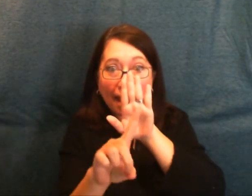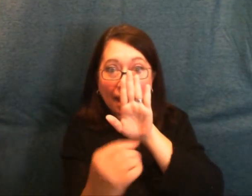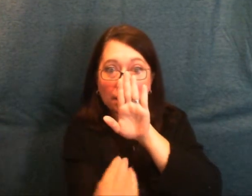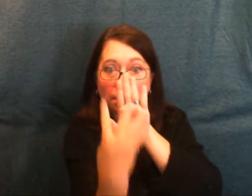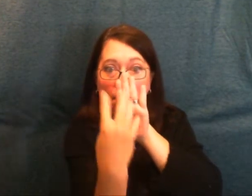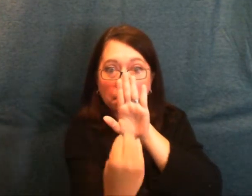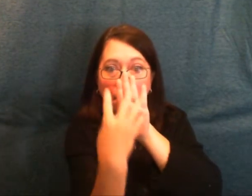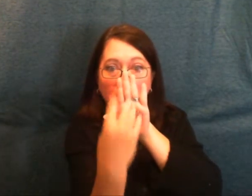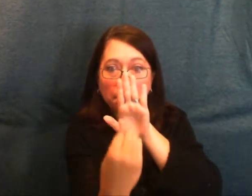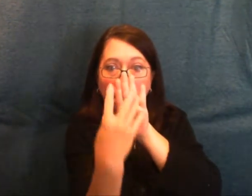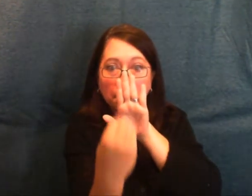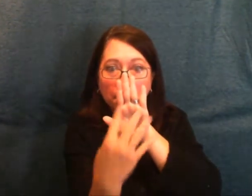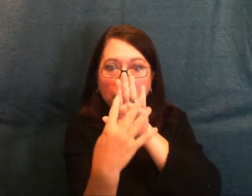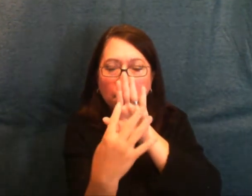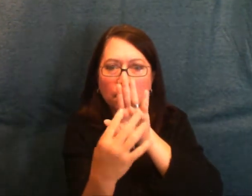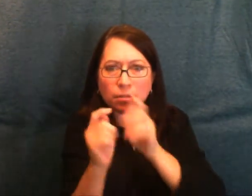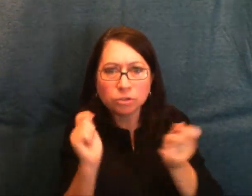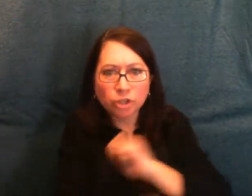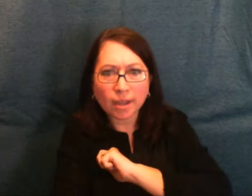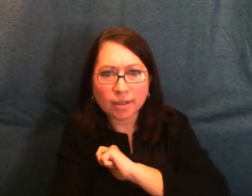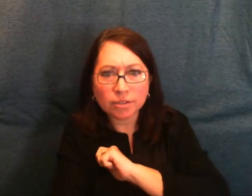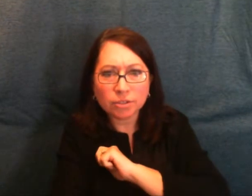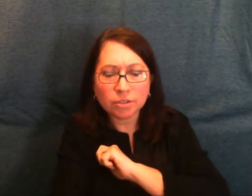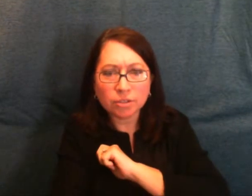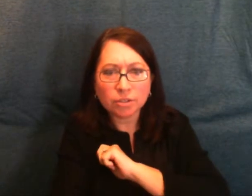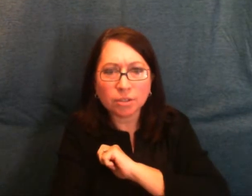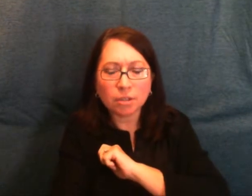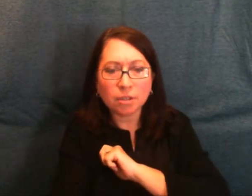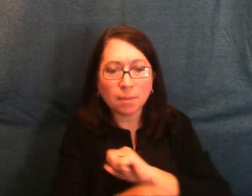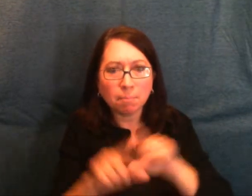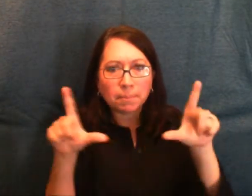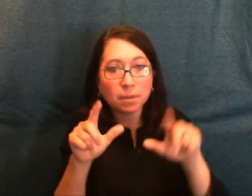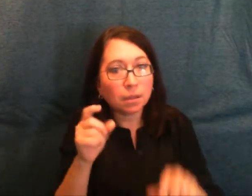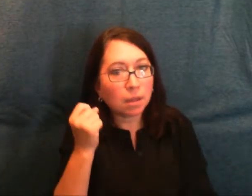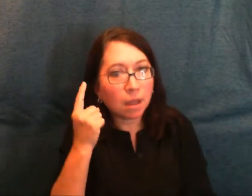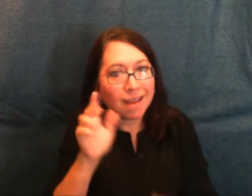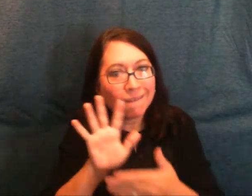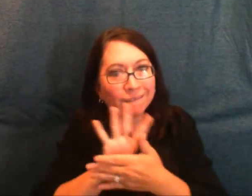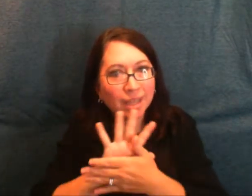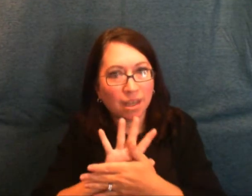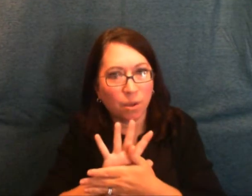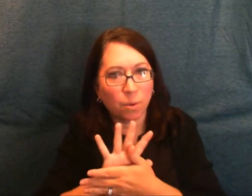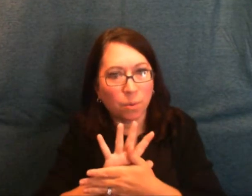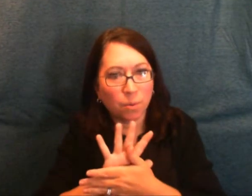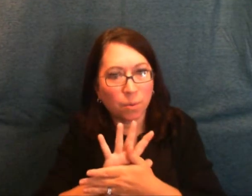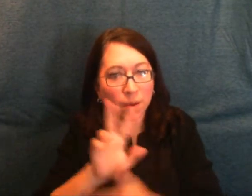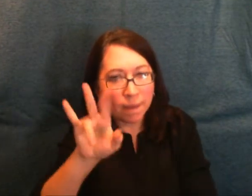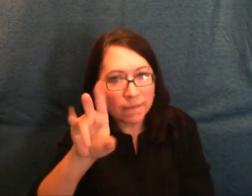They changed from picture ads that you could skip to video ads that were a little bit